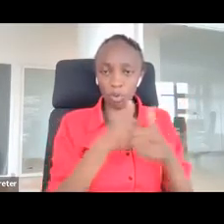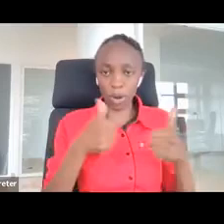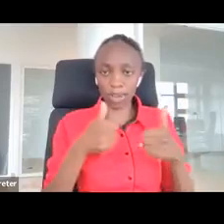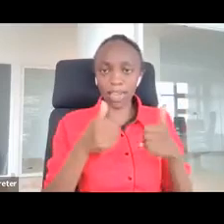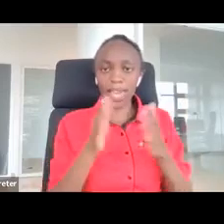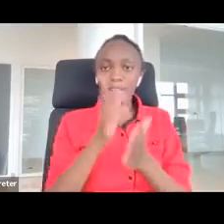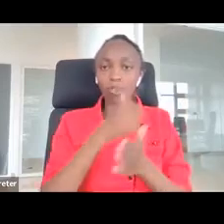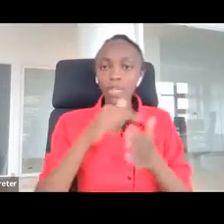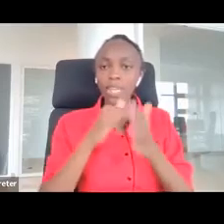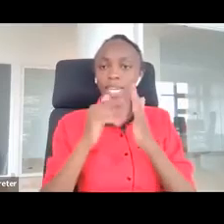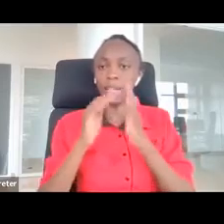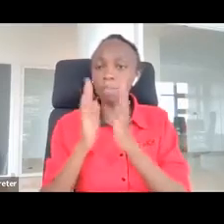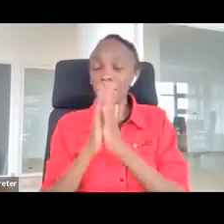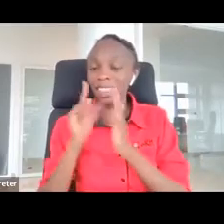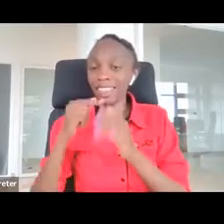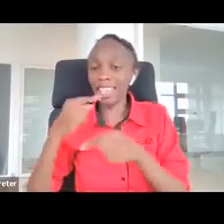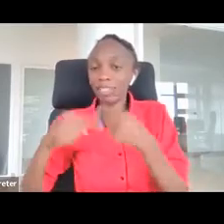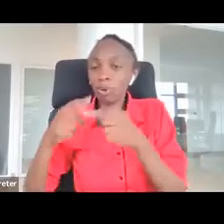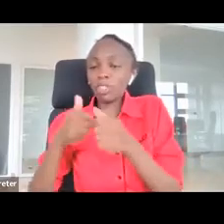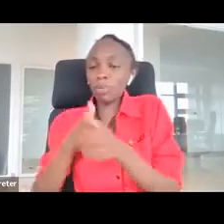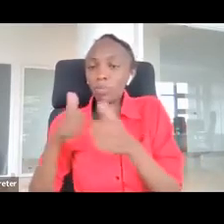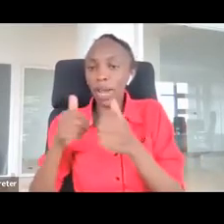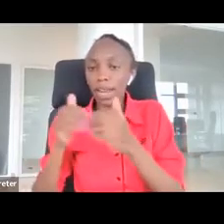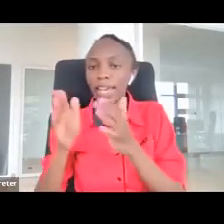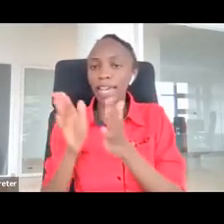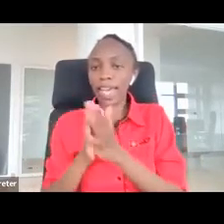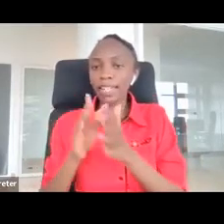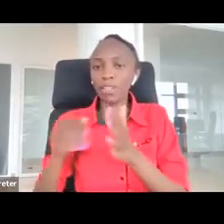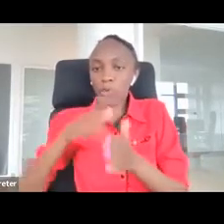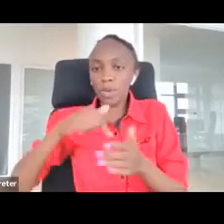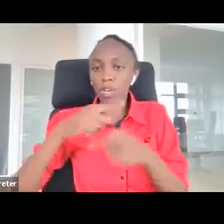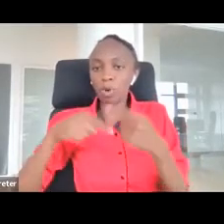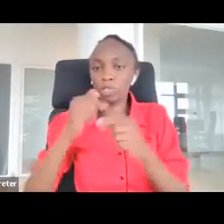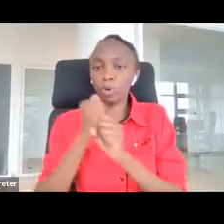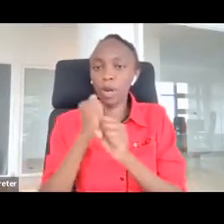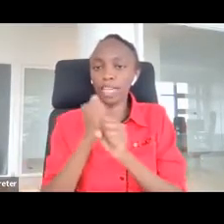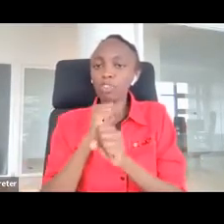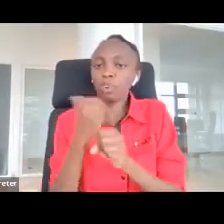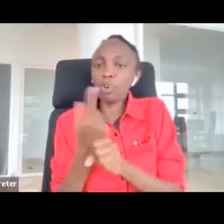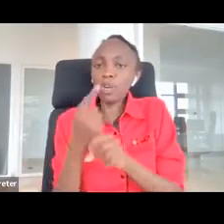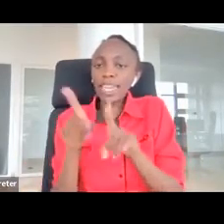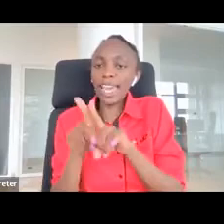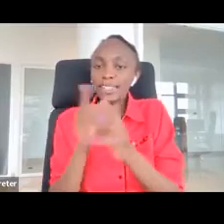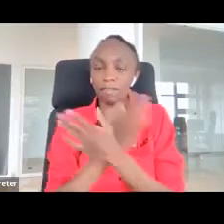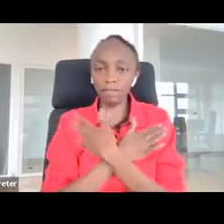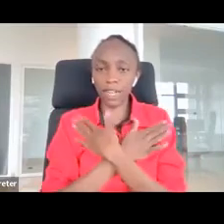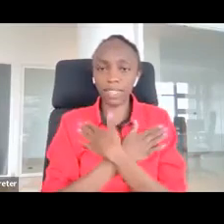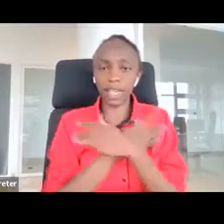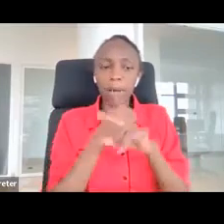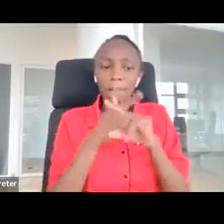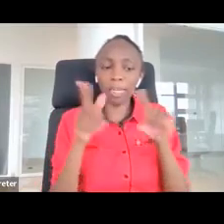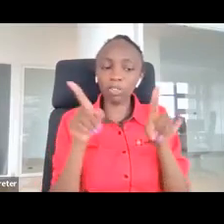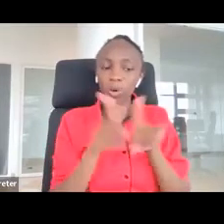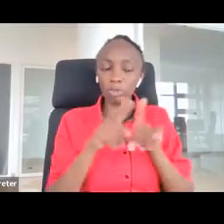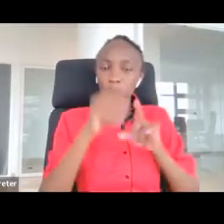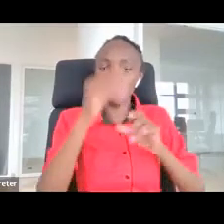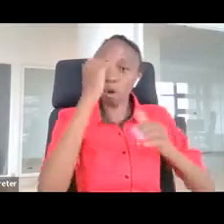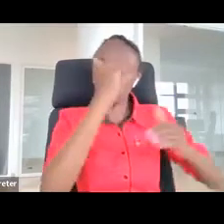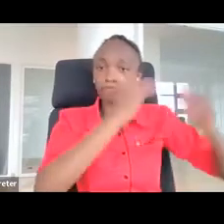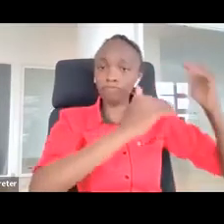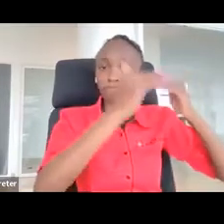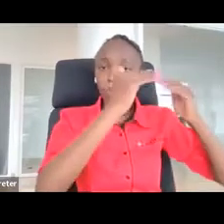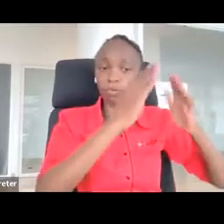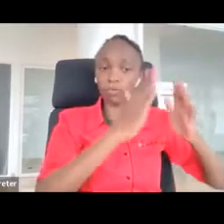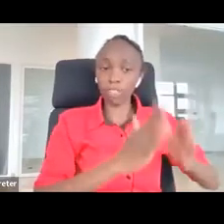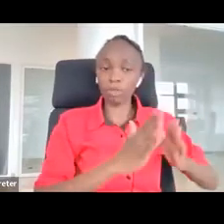will continue and that we'll continue working, not just as friends, but also as professionals to make